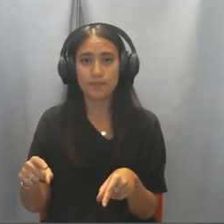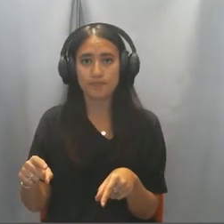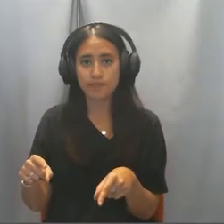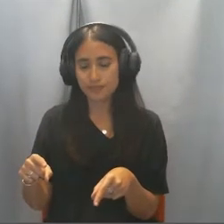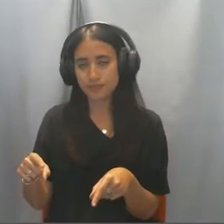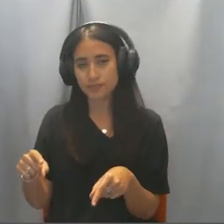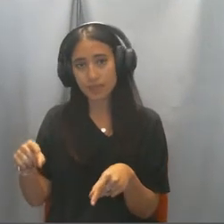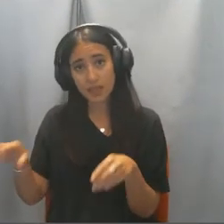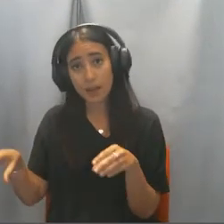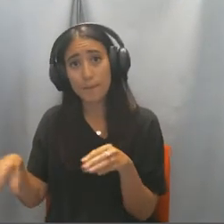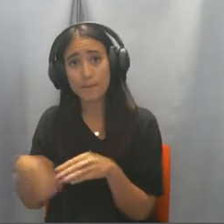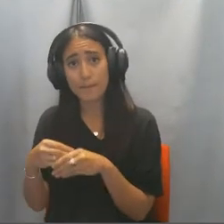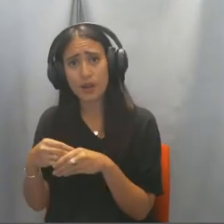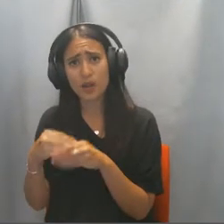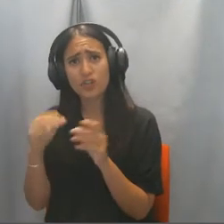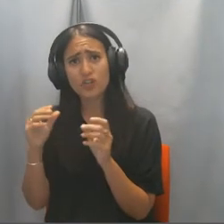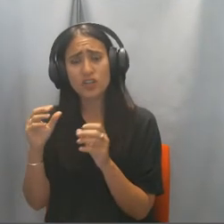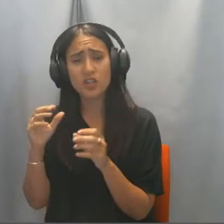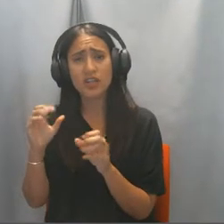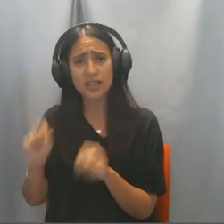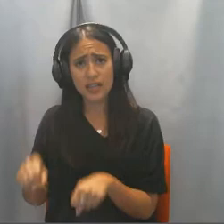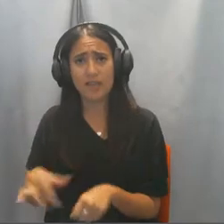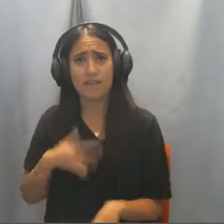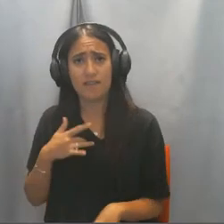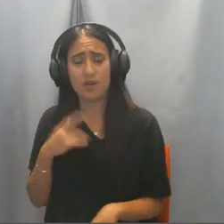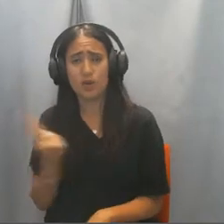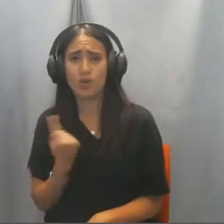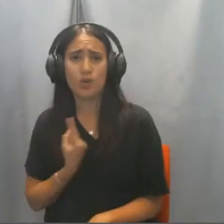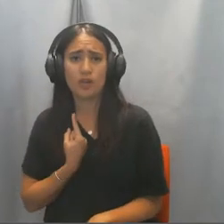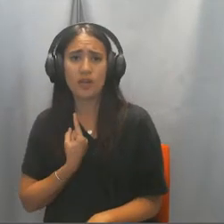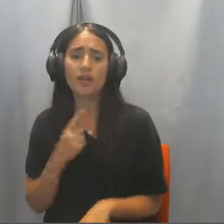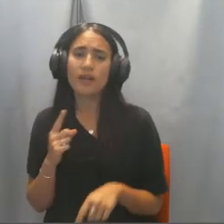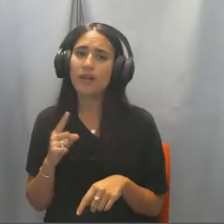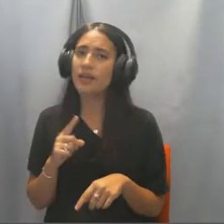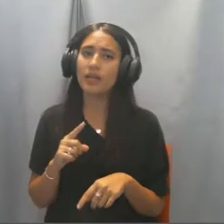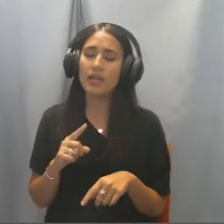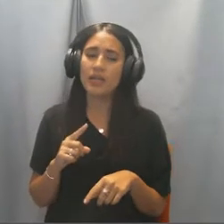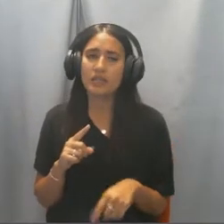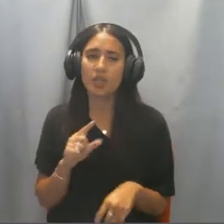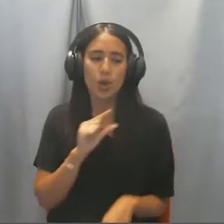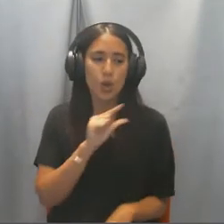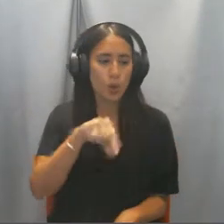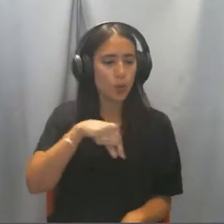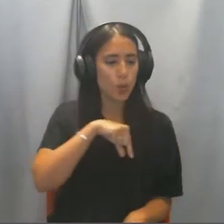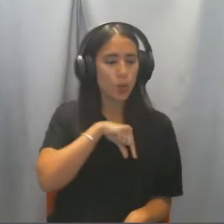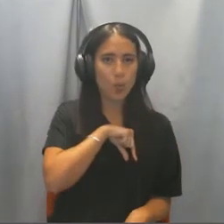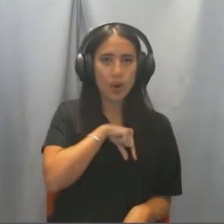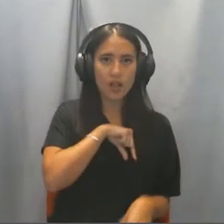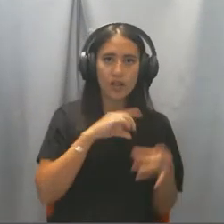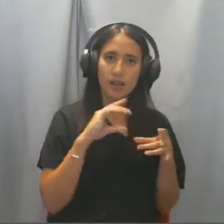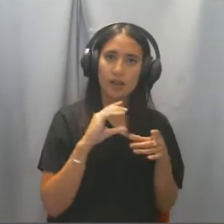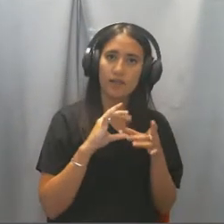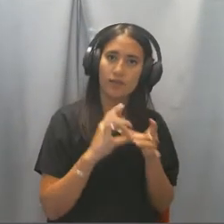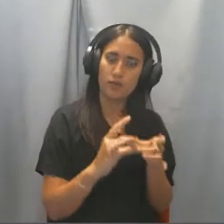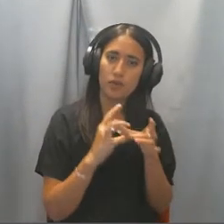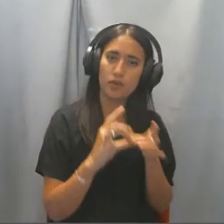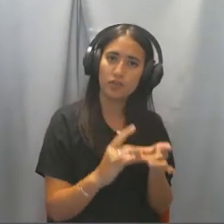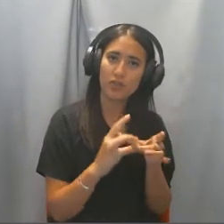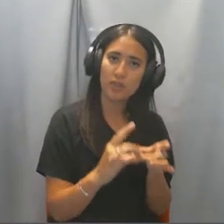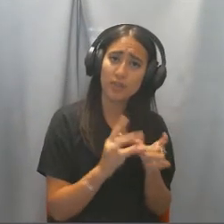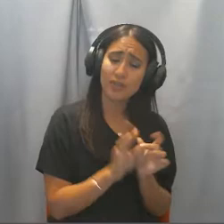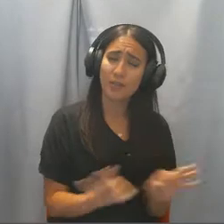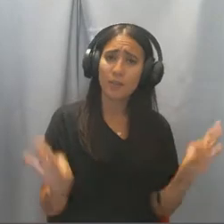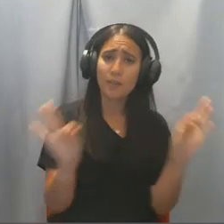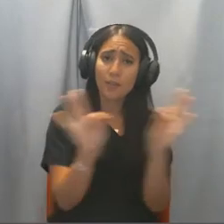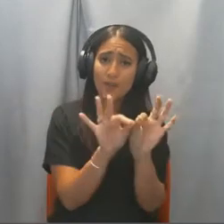you're in a committed relationship, but it's the quality of your close relationships that matters. It turns out